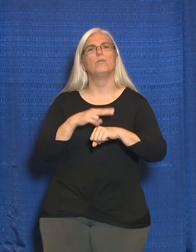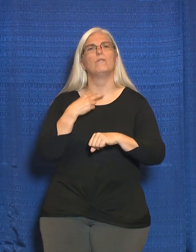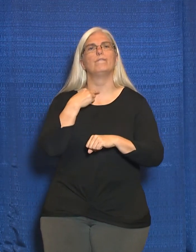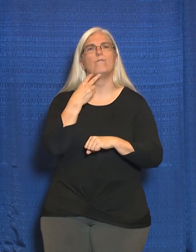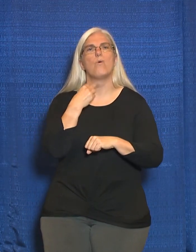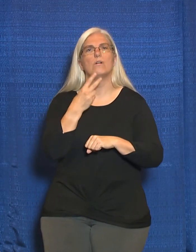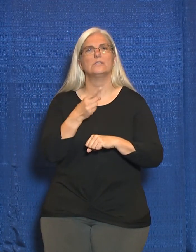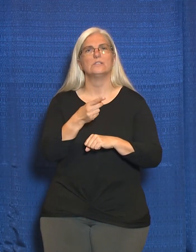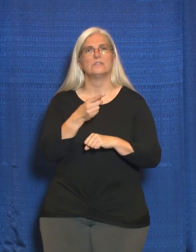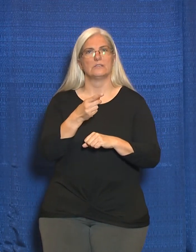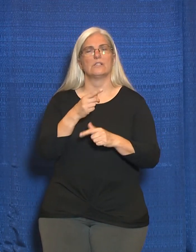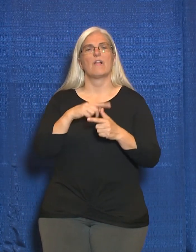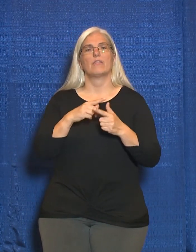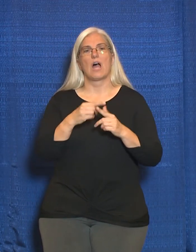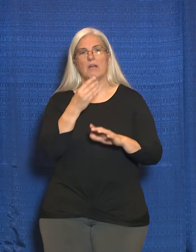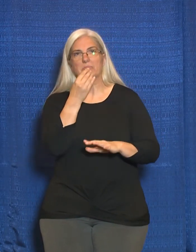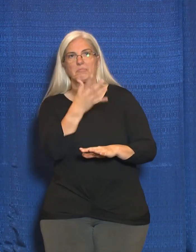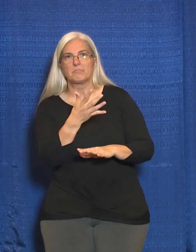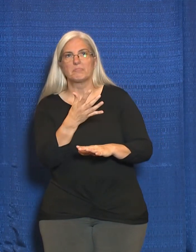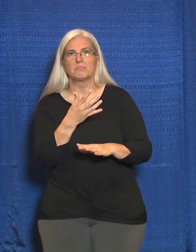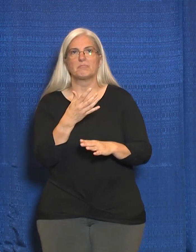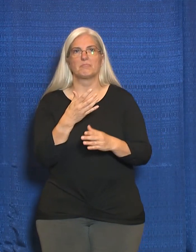indicate when the conversation is over.